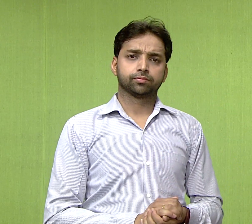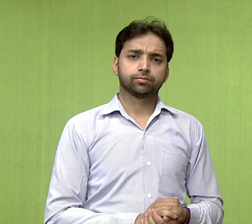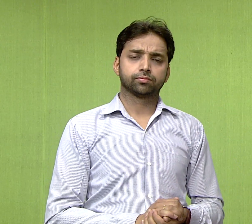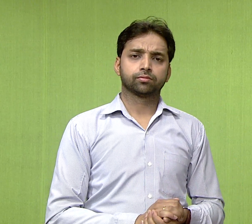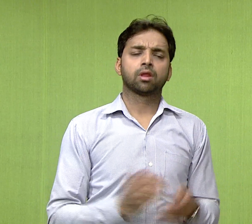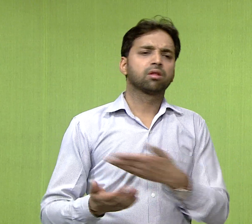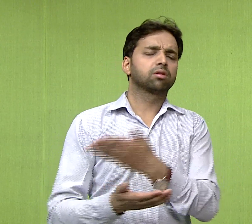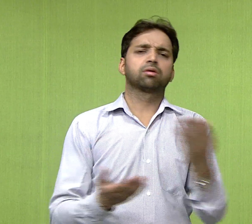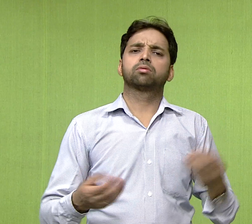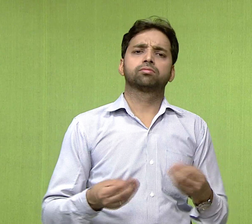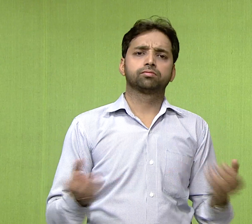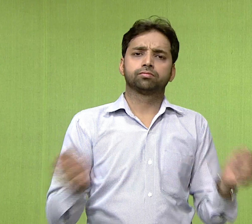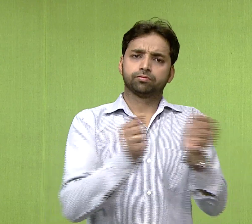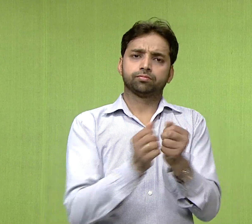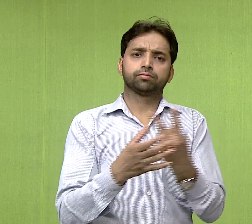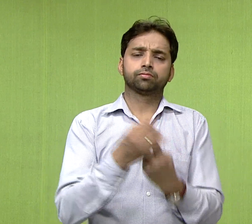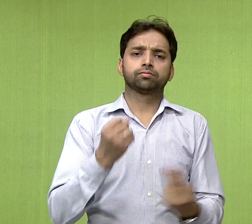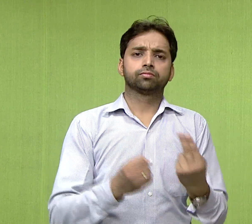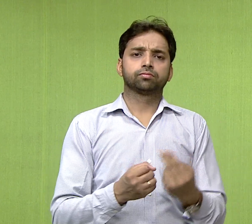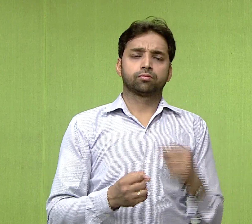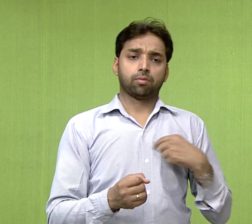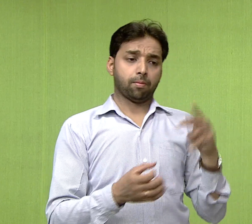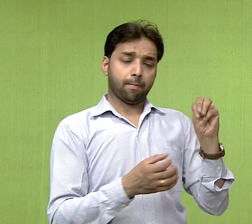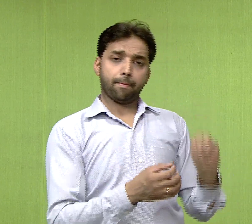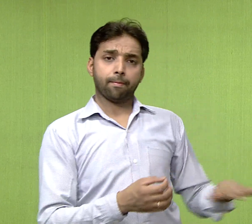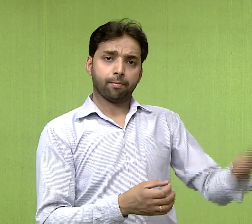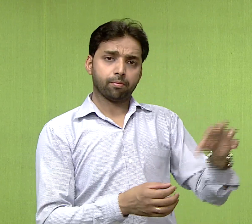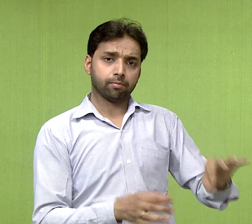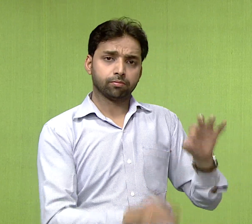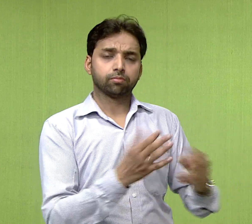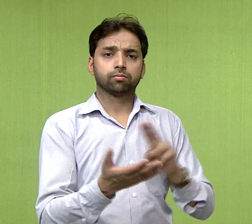there are both material and non material things.